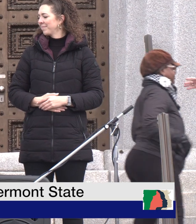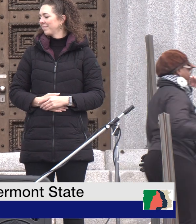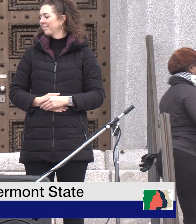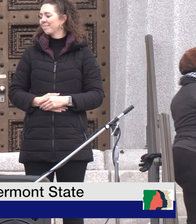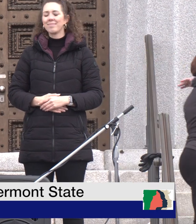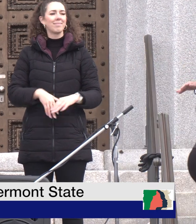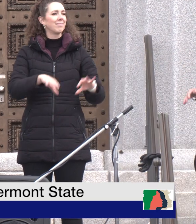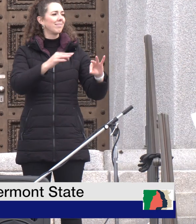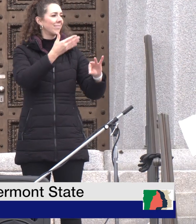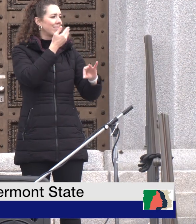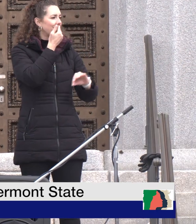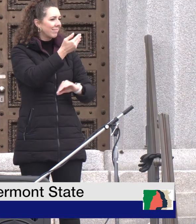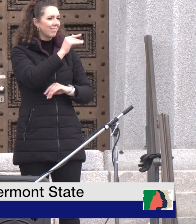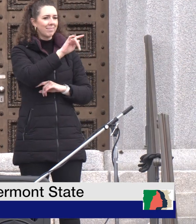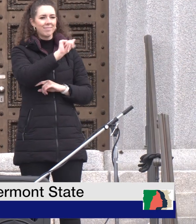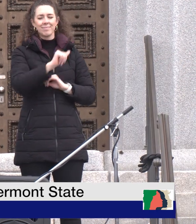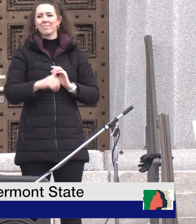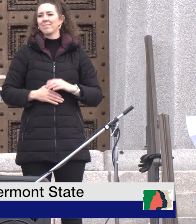Thank you, Kaya.